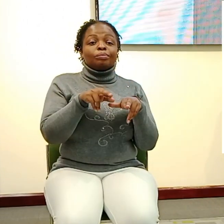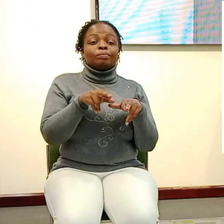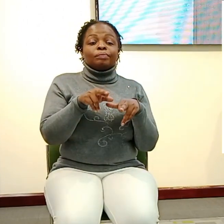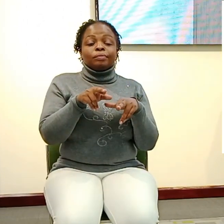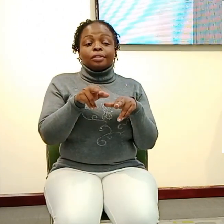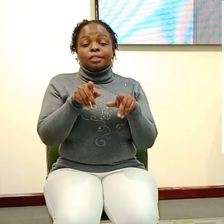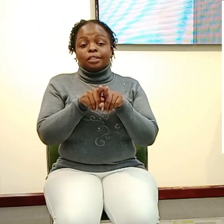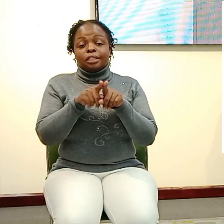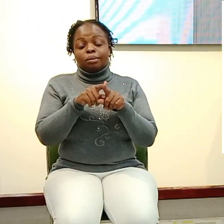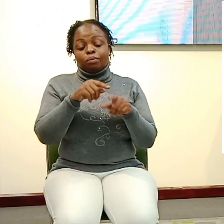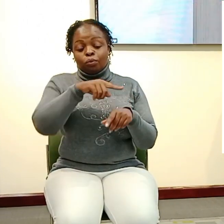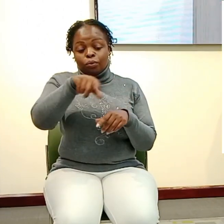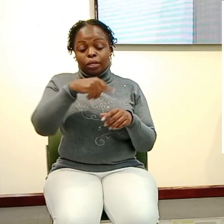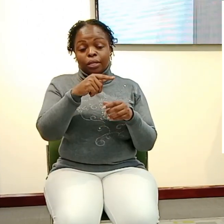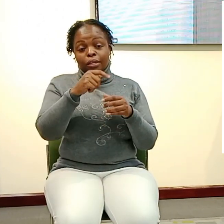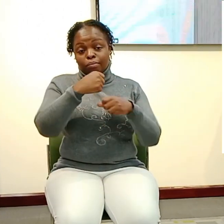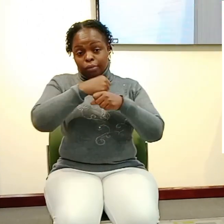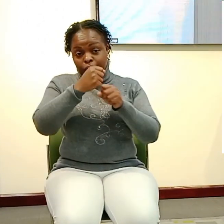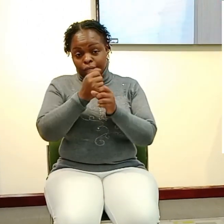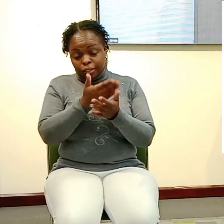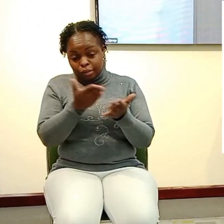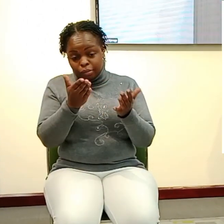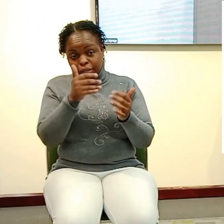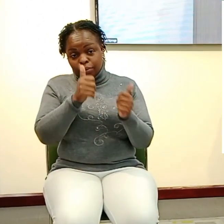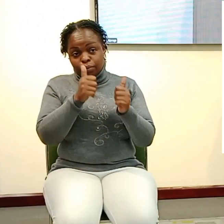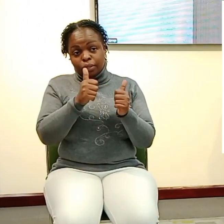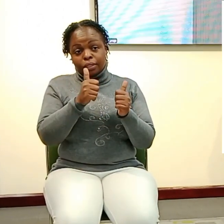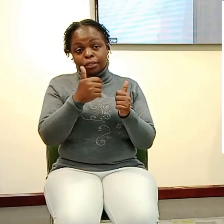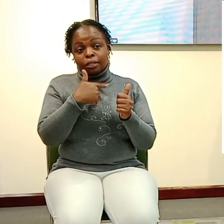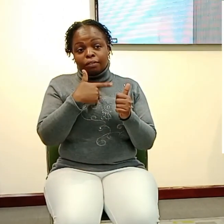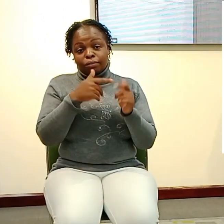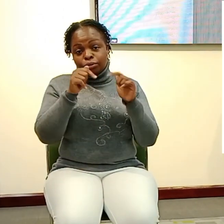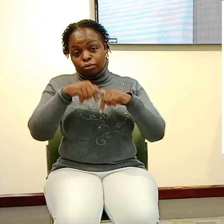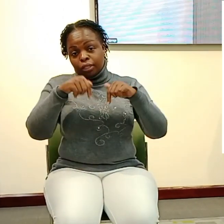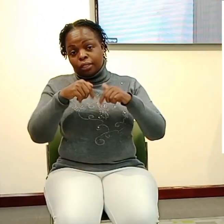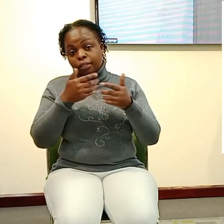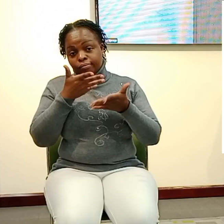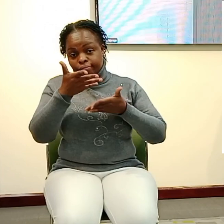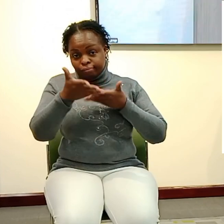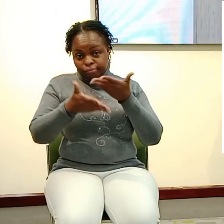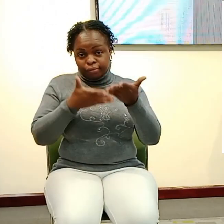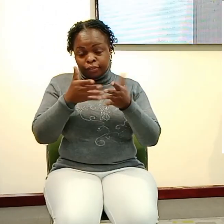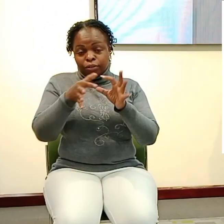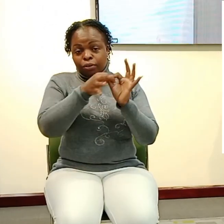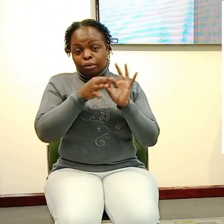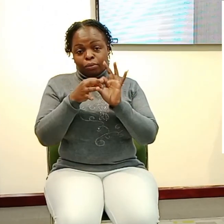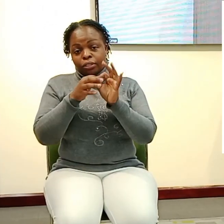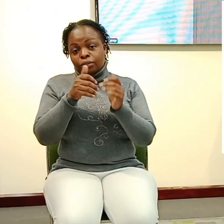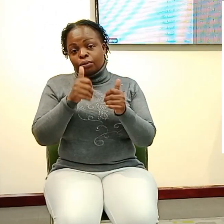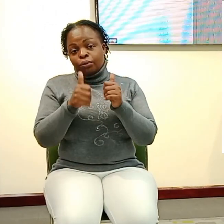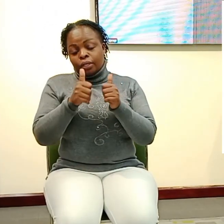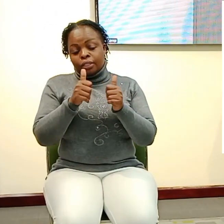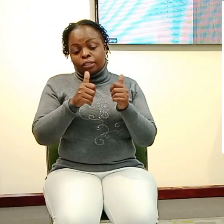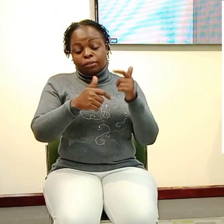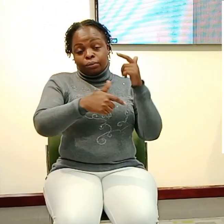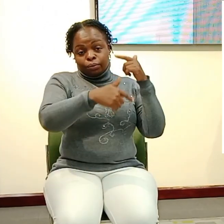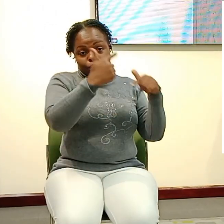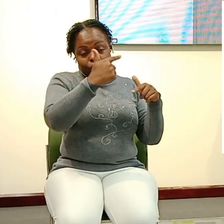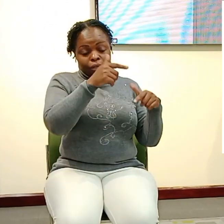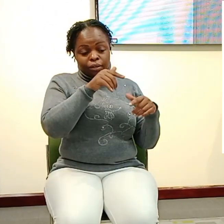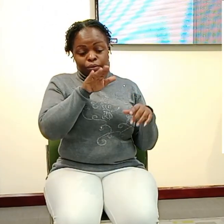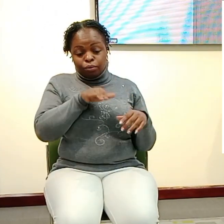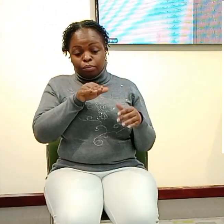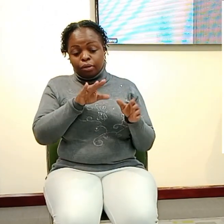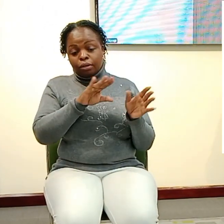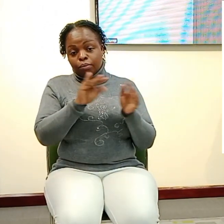aim to create something that will outlast today's discussions, a collaboration that will propel the women's movement in